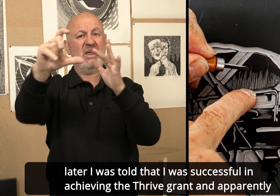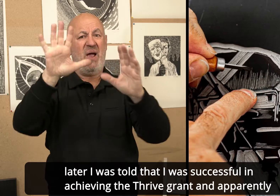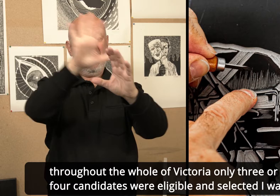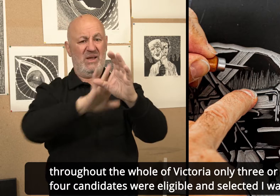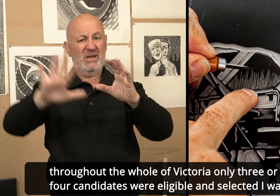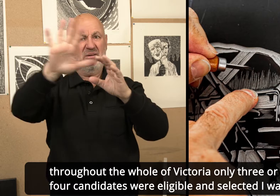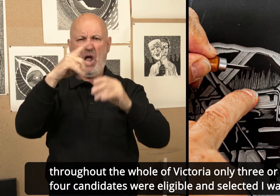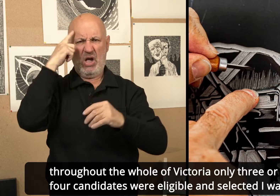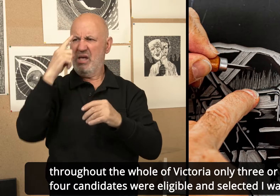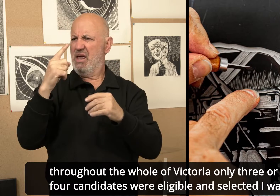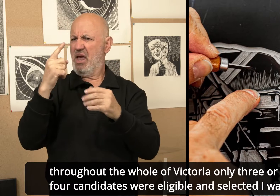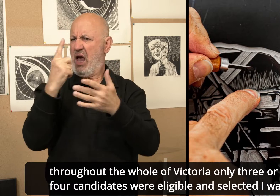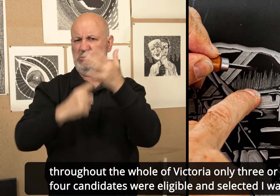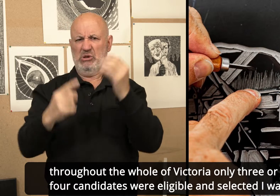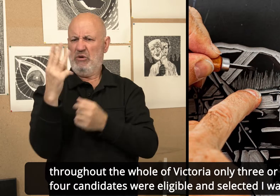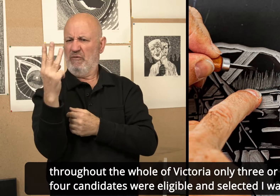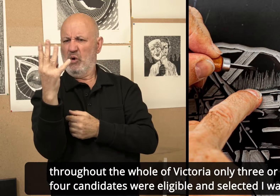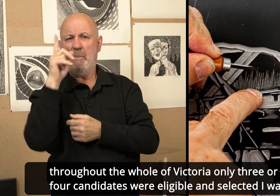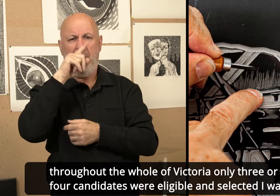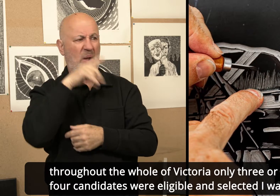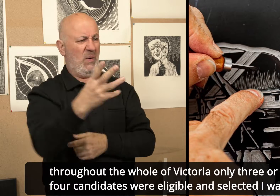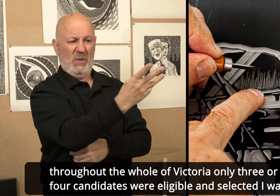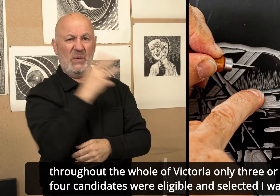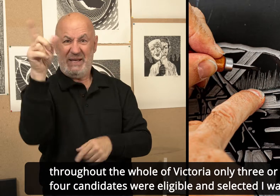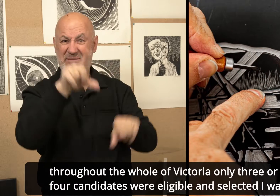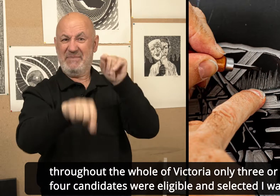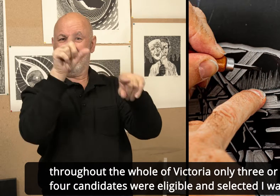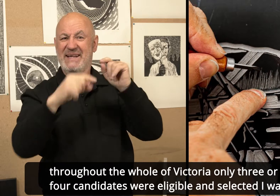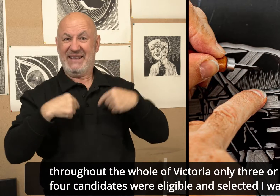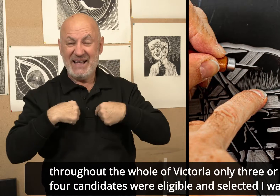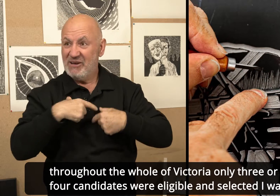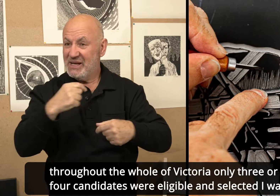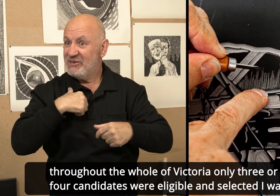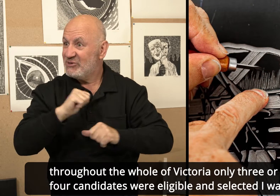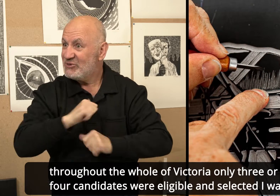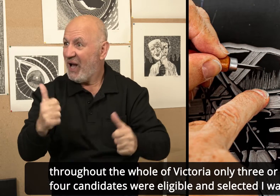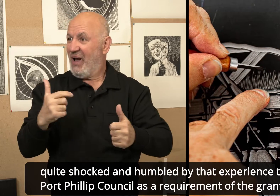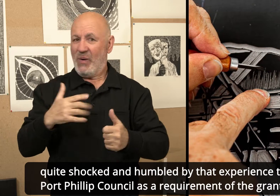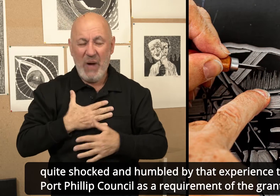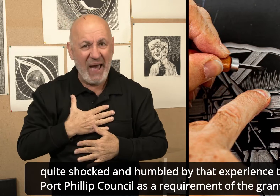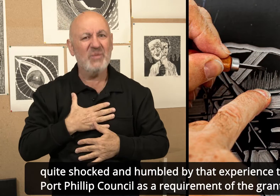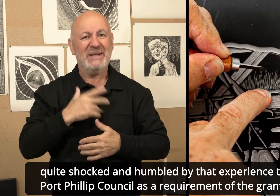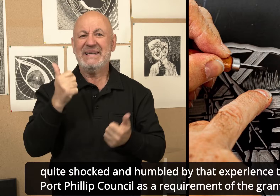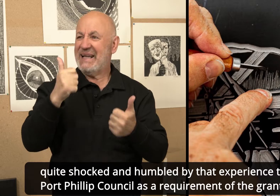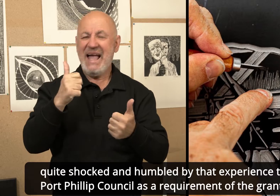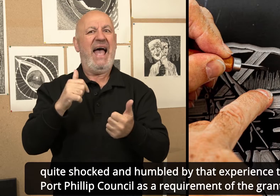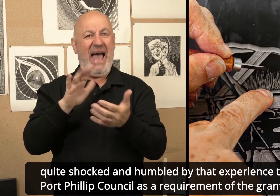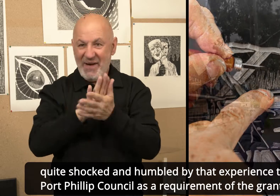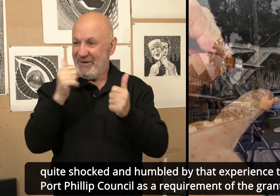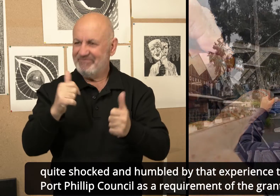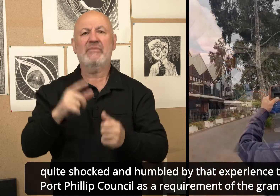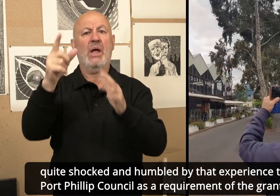grant. And apparently throughout the whole of Victoria, only 3 or 4 candidates were eligible and selected. I was quite